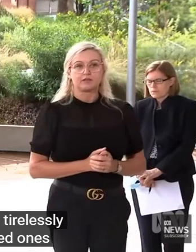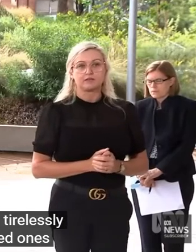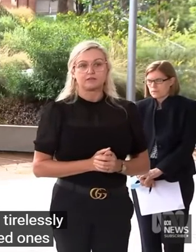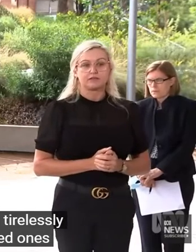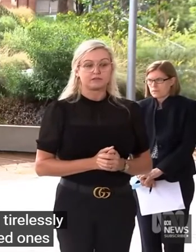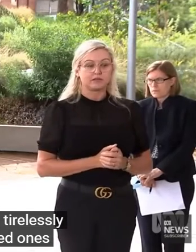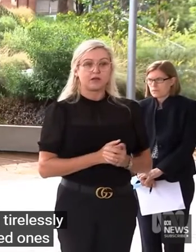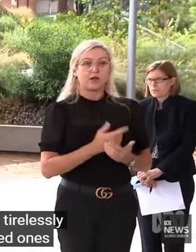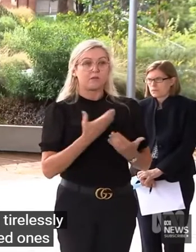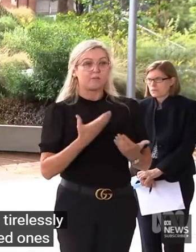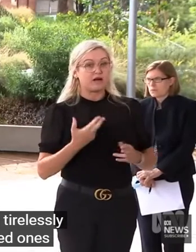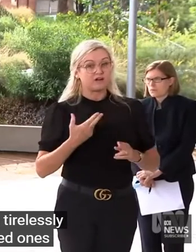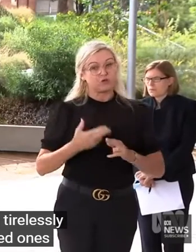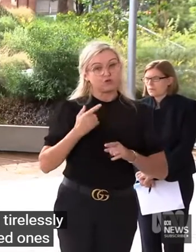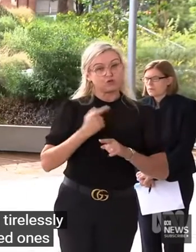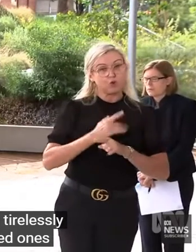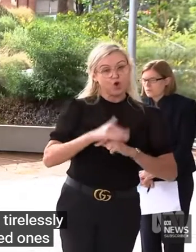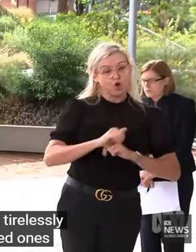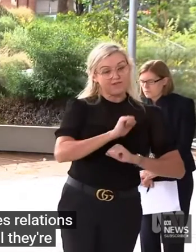concerns, I might get an answer to that.